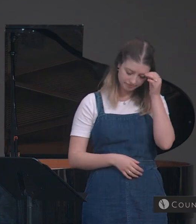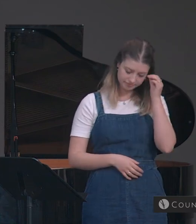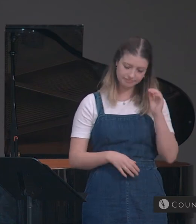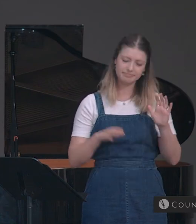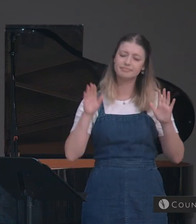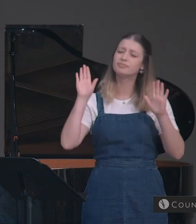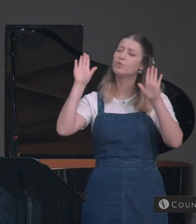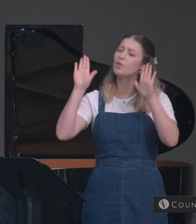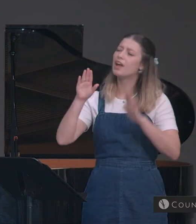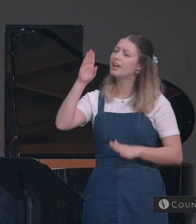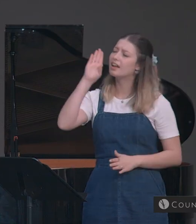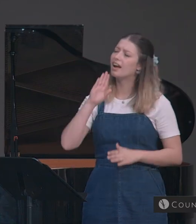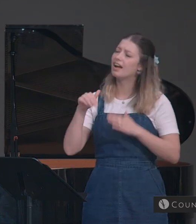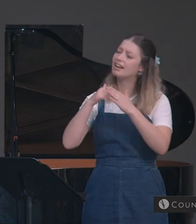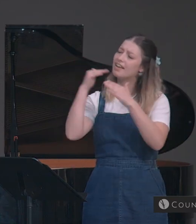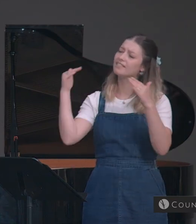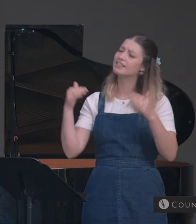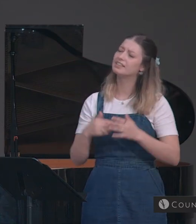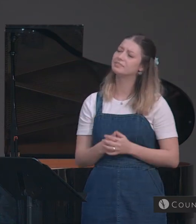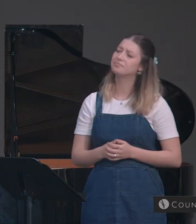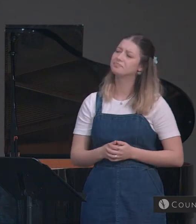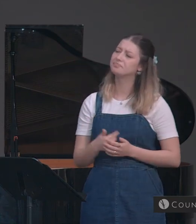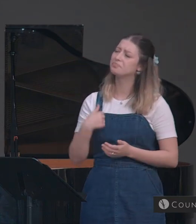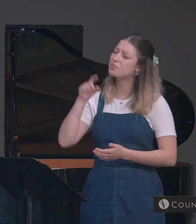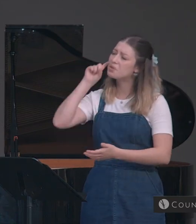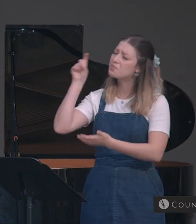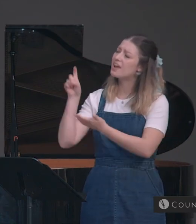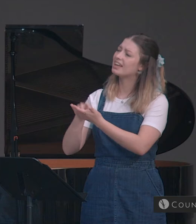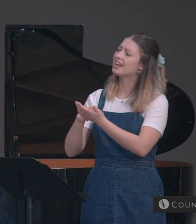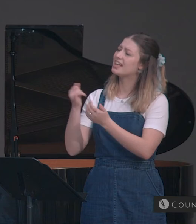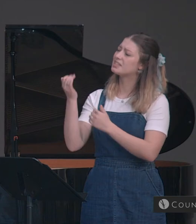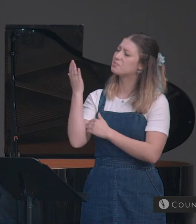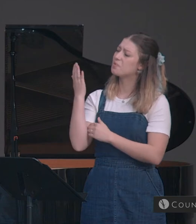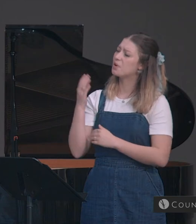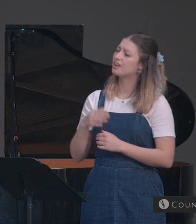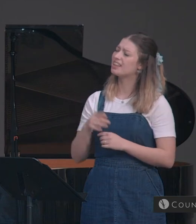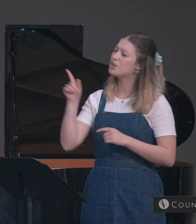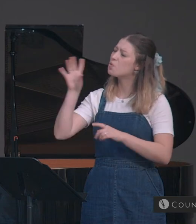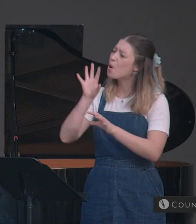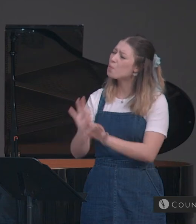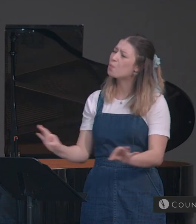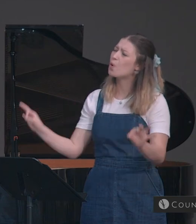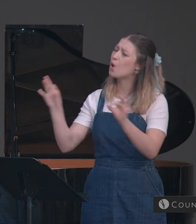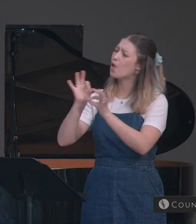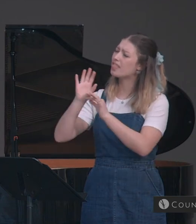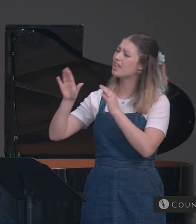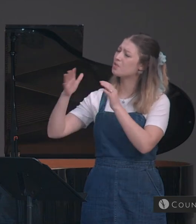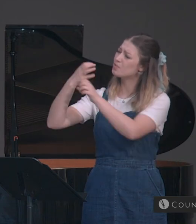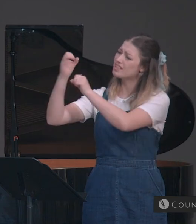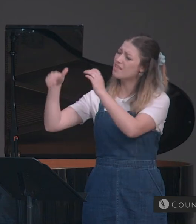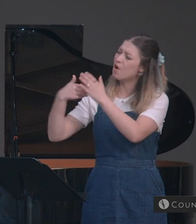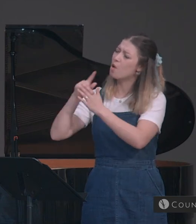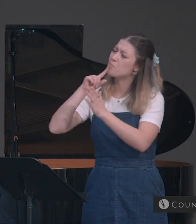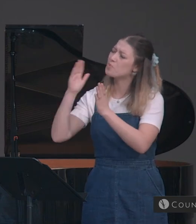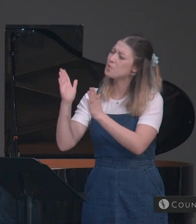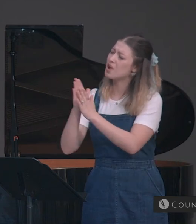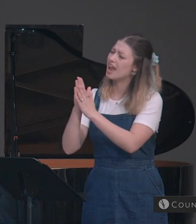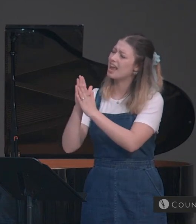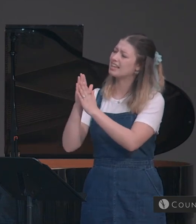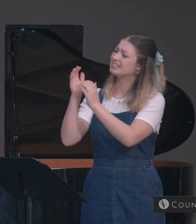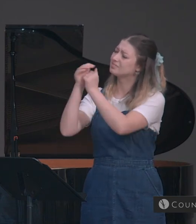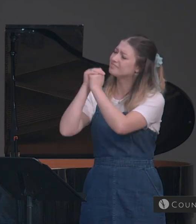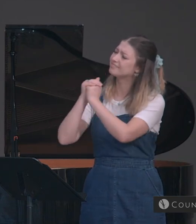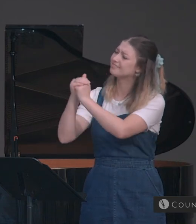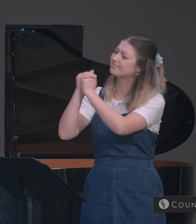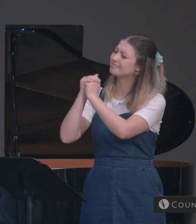Great God in heaven, we recognize this morning that you are worthy of all praise and adoration, and we're so